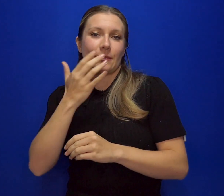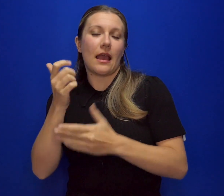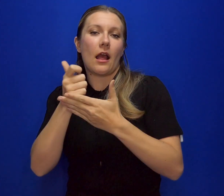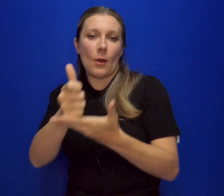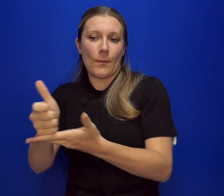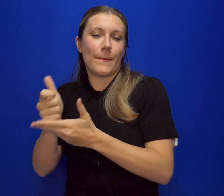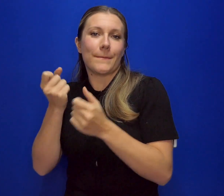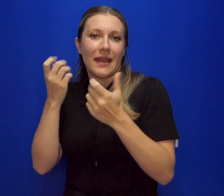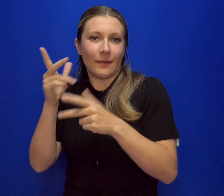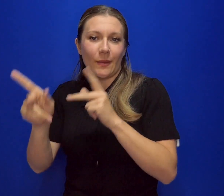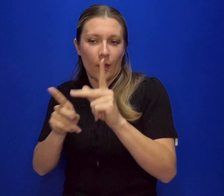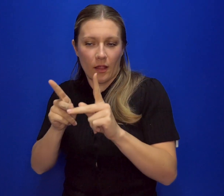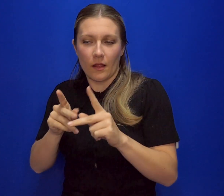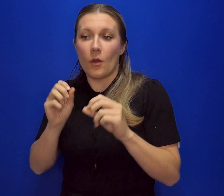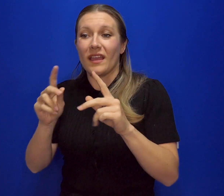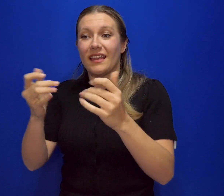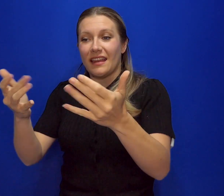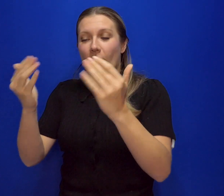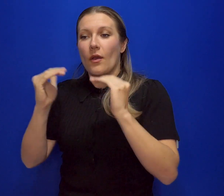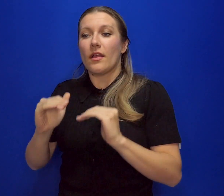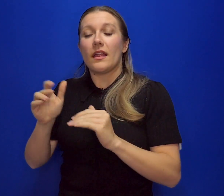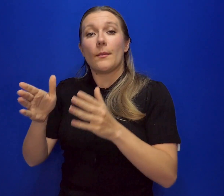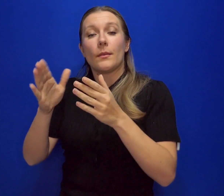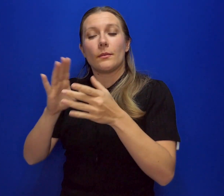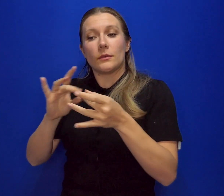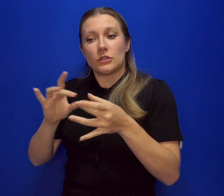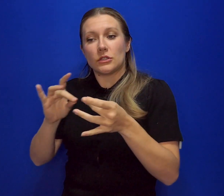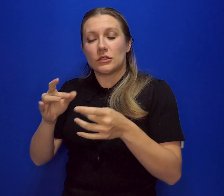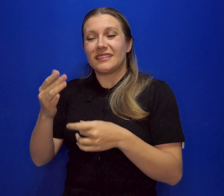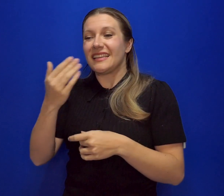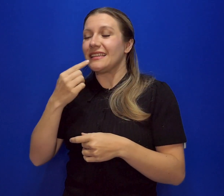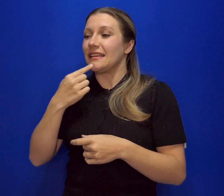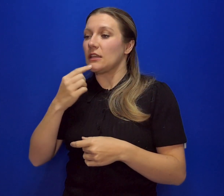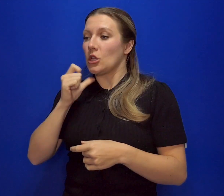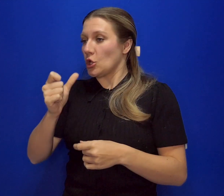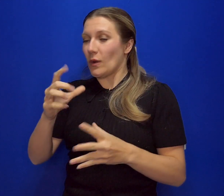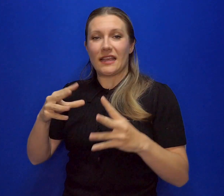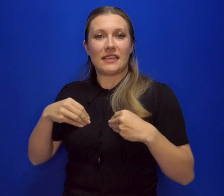people. Okay. So then you see the next person knows this and says, don't accept high blood sugars